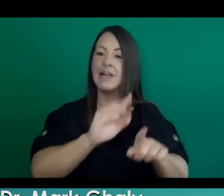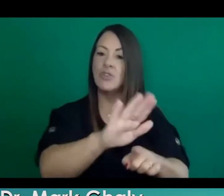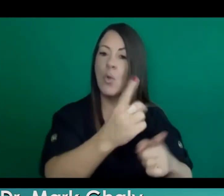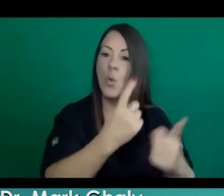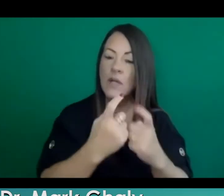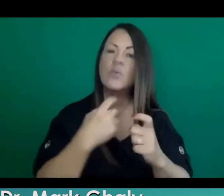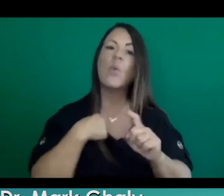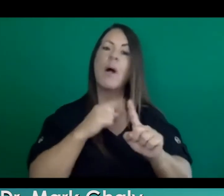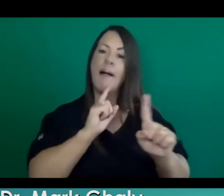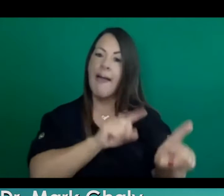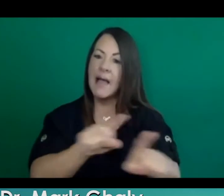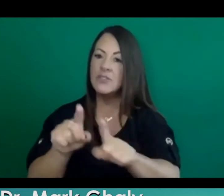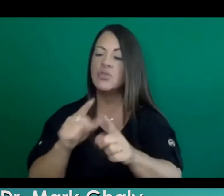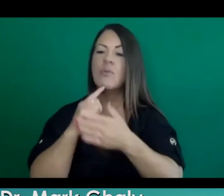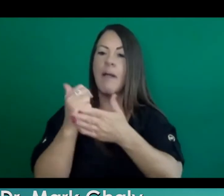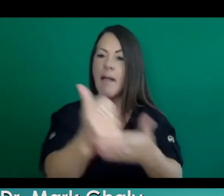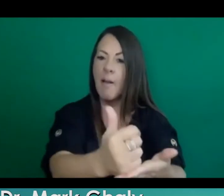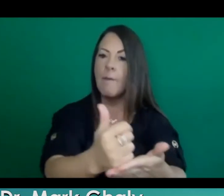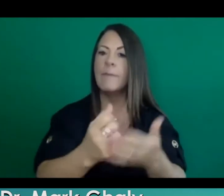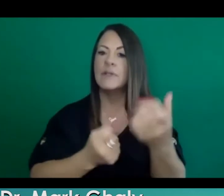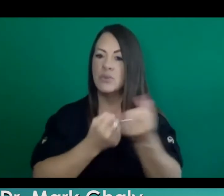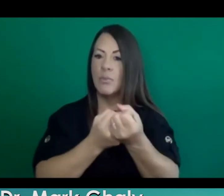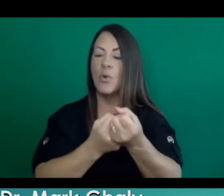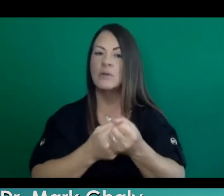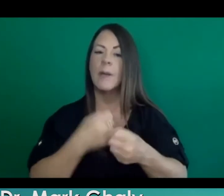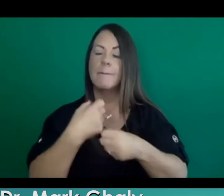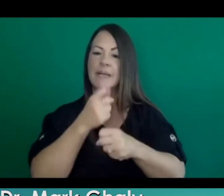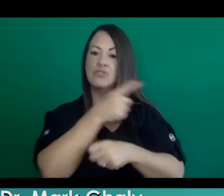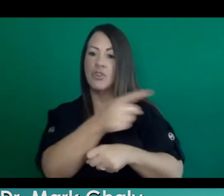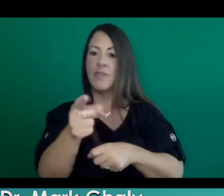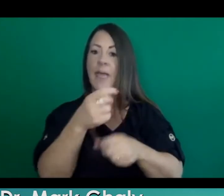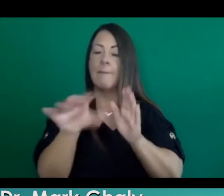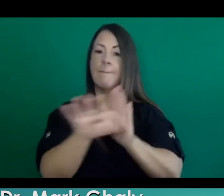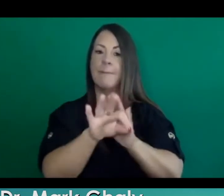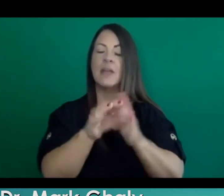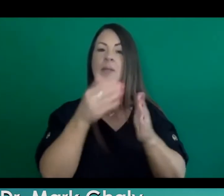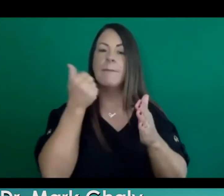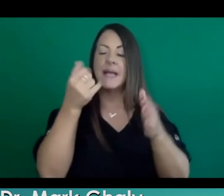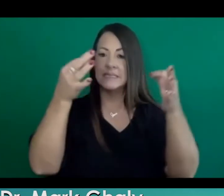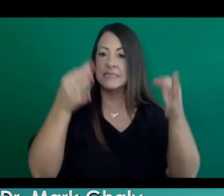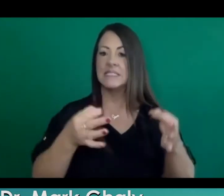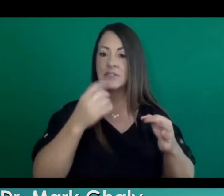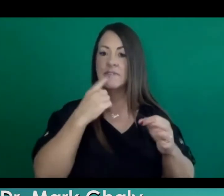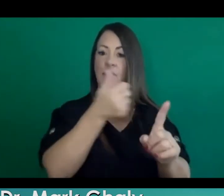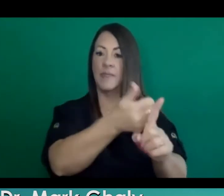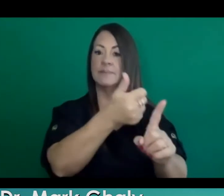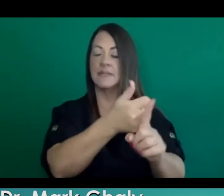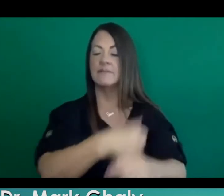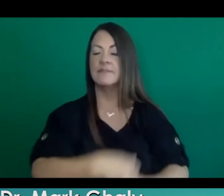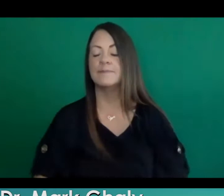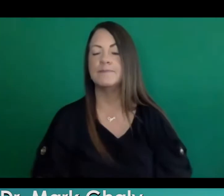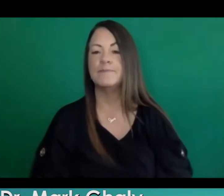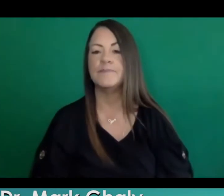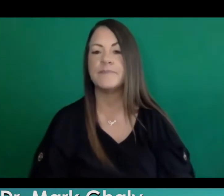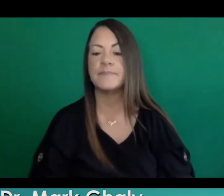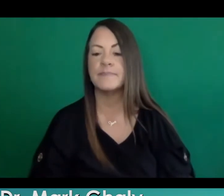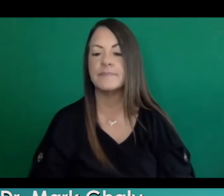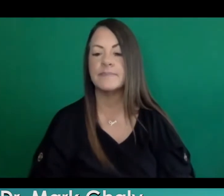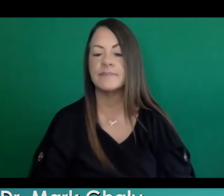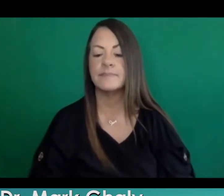those districts to make the best choice that they see fit for their communities. Brady Levesque, LA Blue.